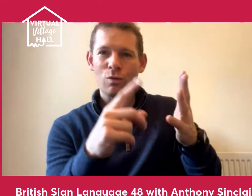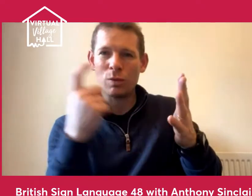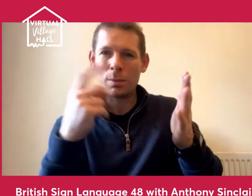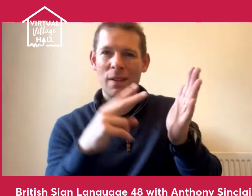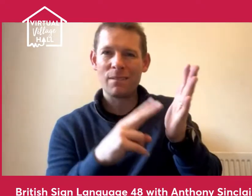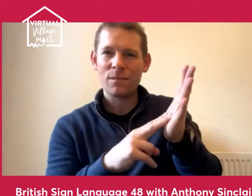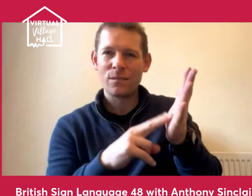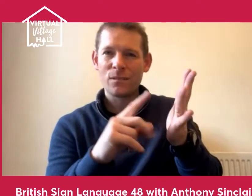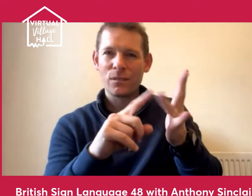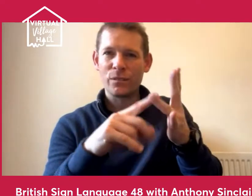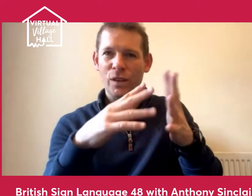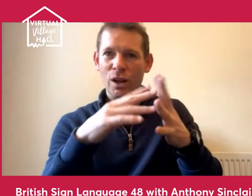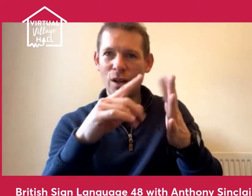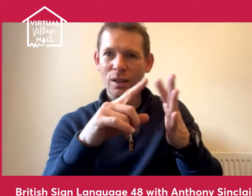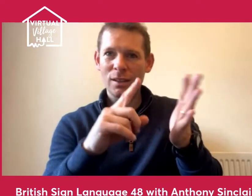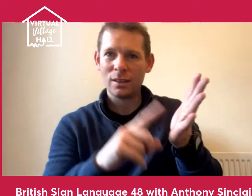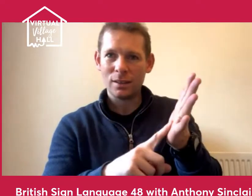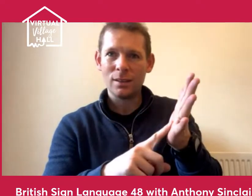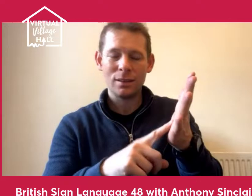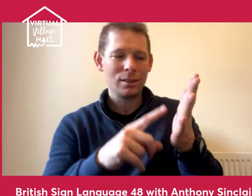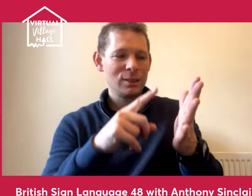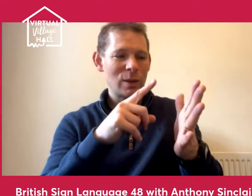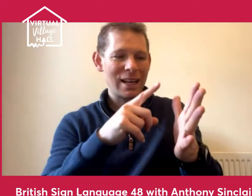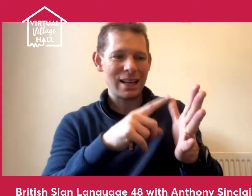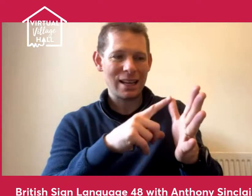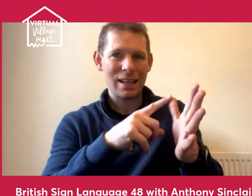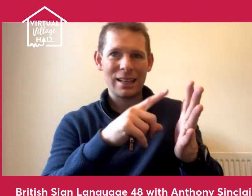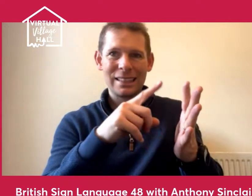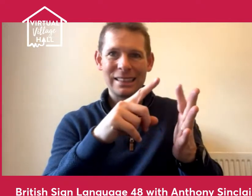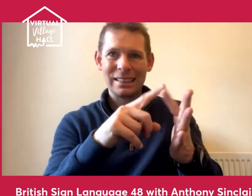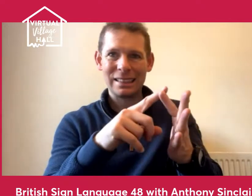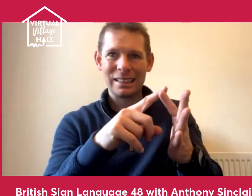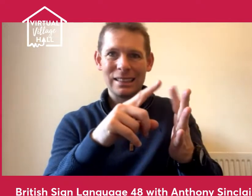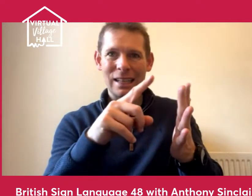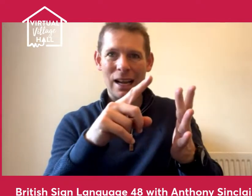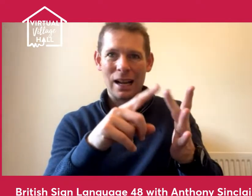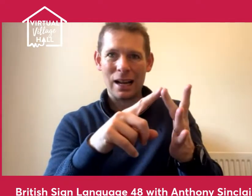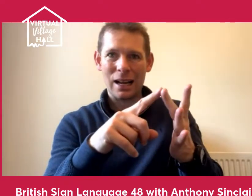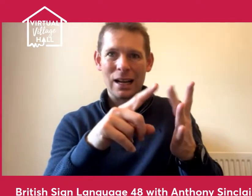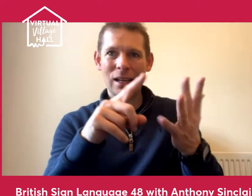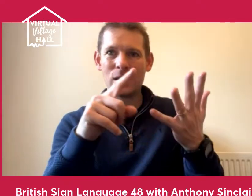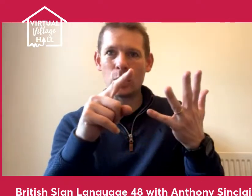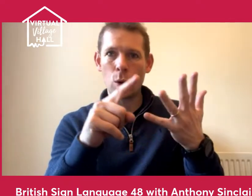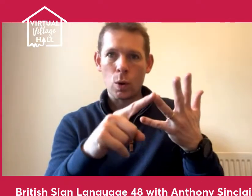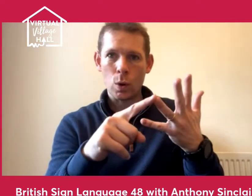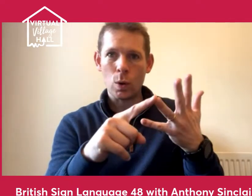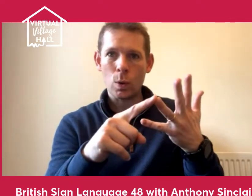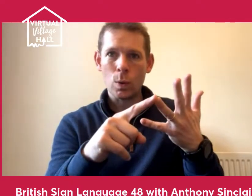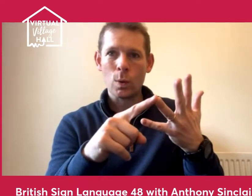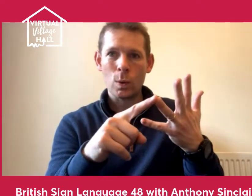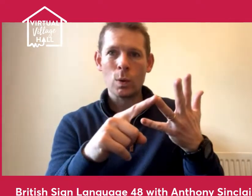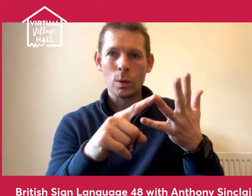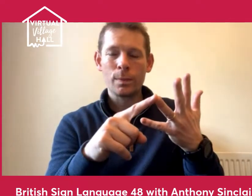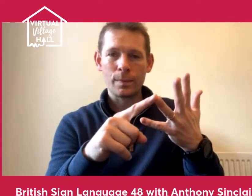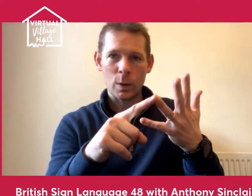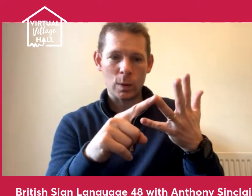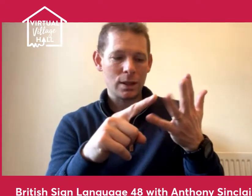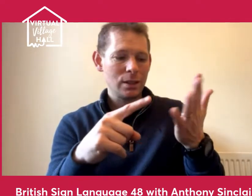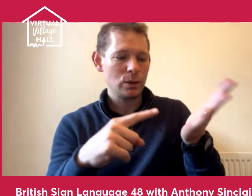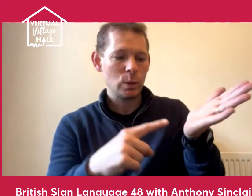So 1:45. Remember your vowels are the 5 fingertips, A, E, I, O, and